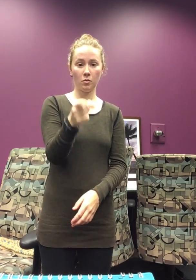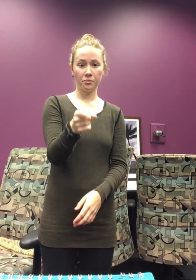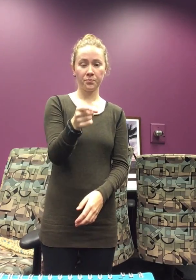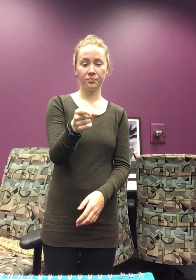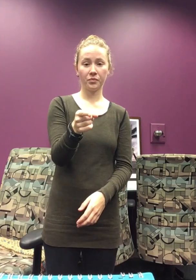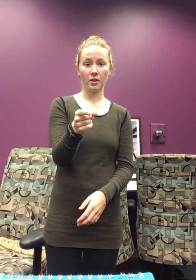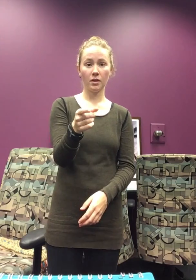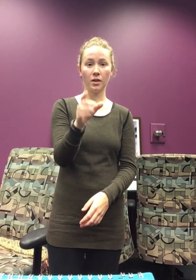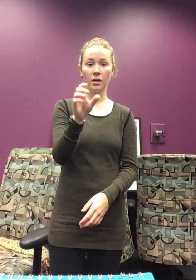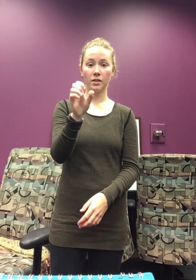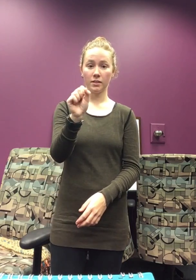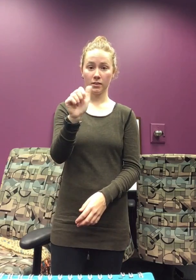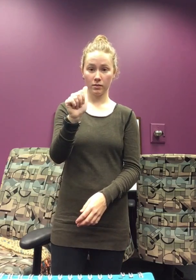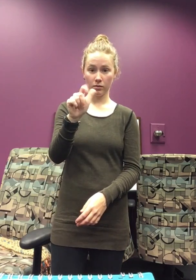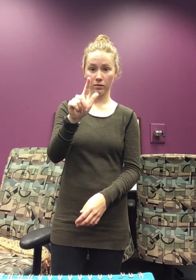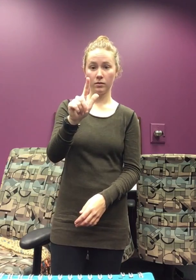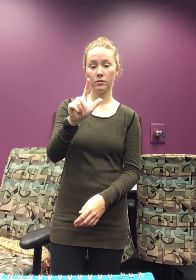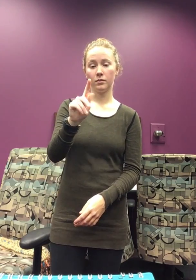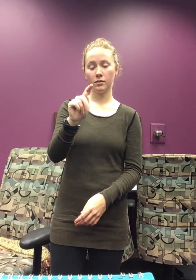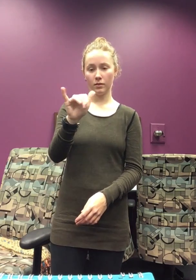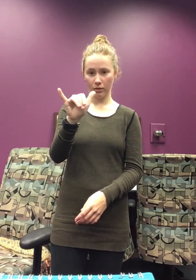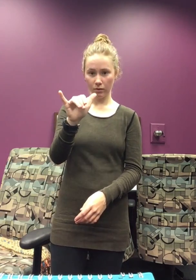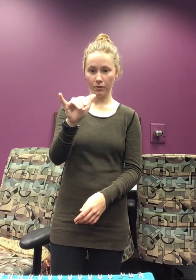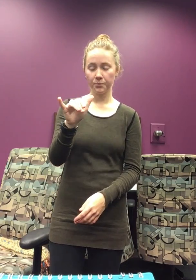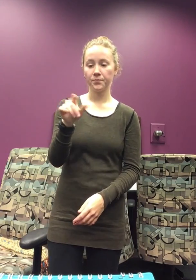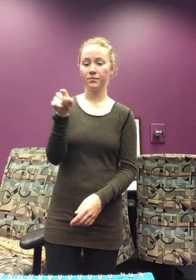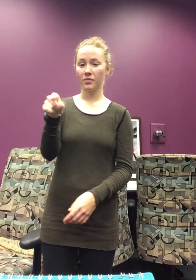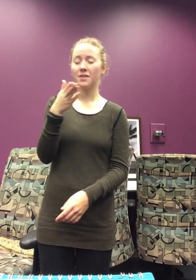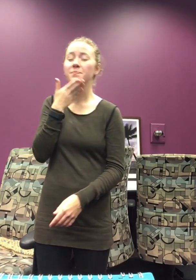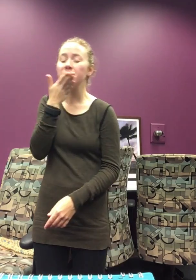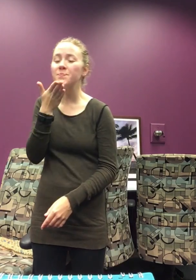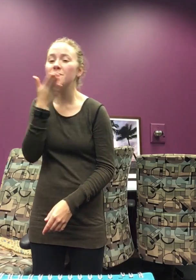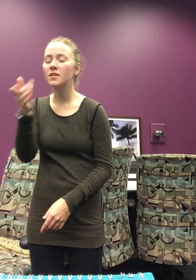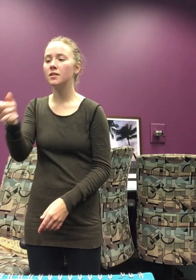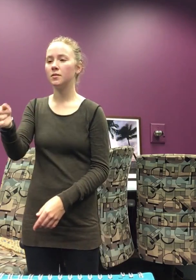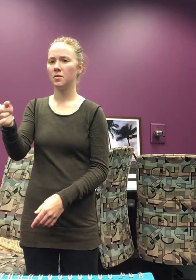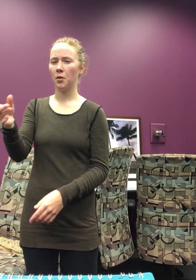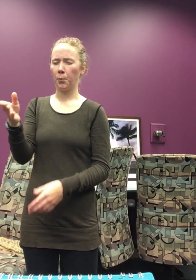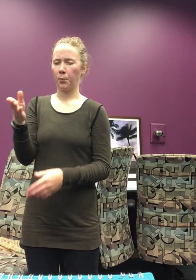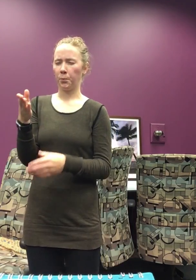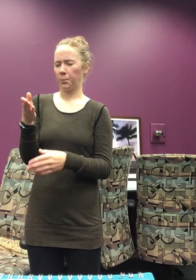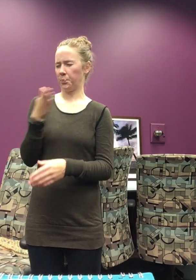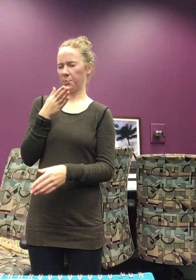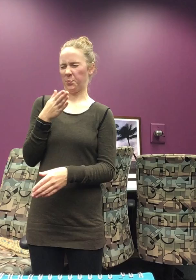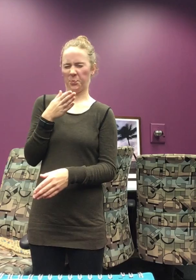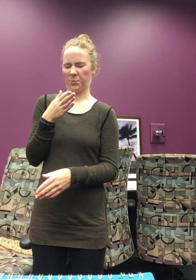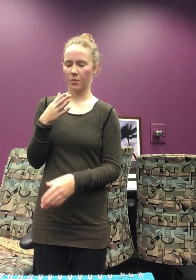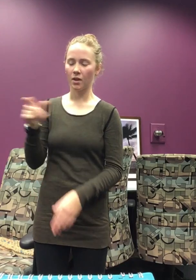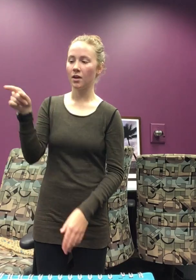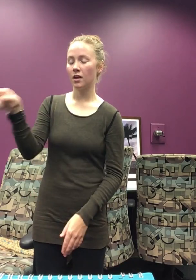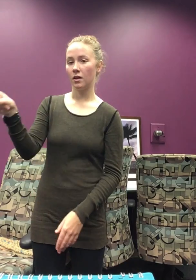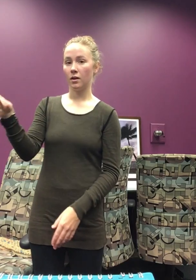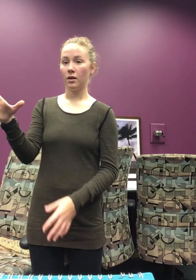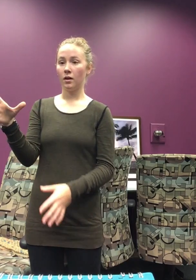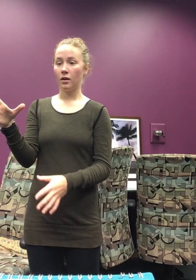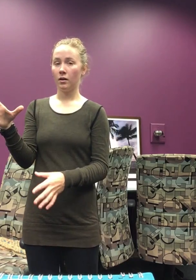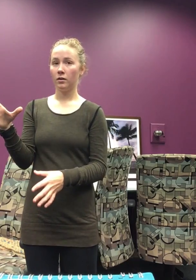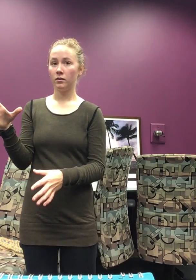Right? First, you're going to be looking at your tongue using a hand lens, and then you're going to be writing down